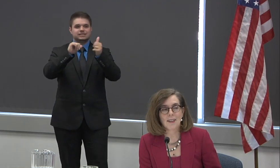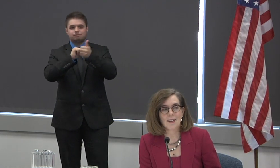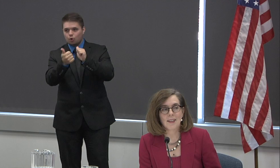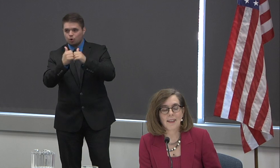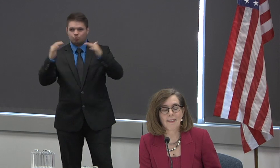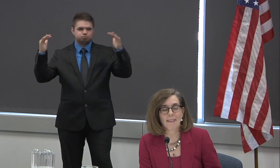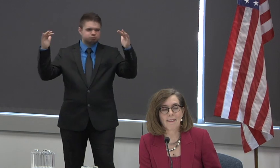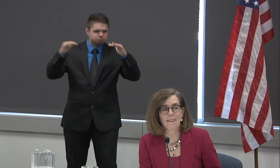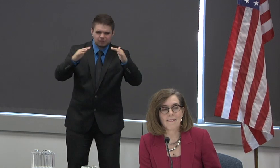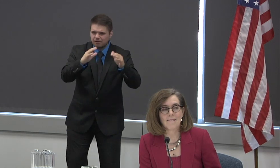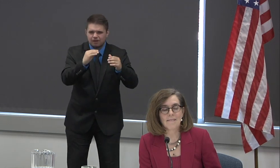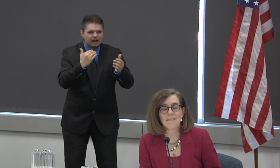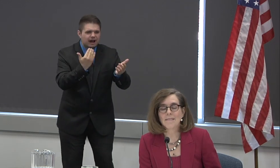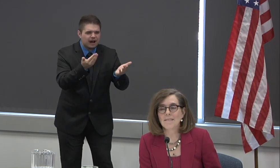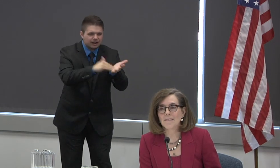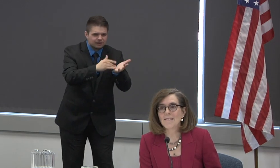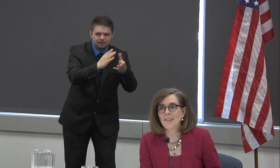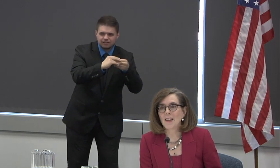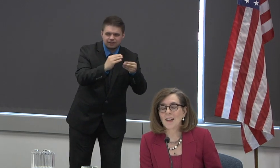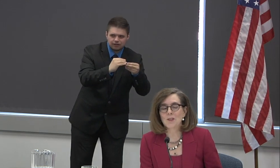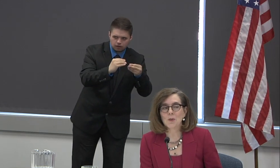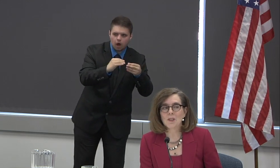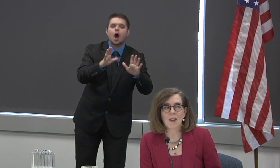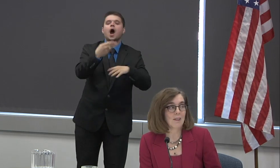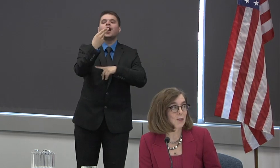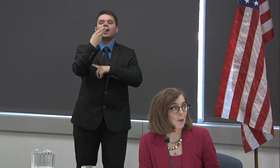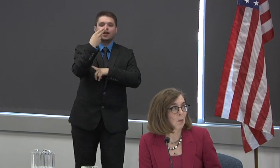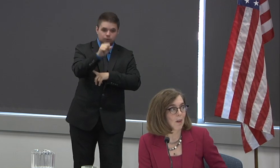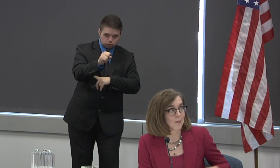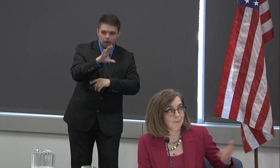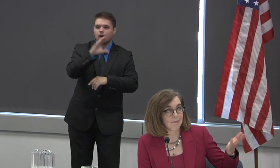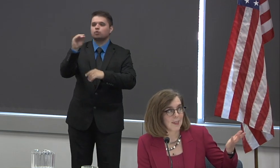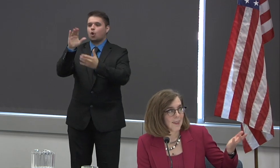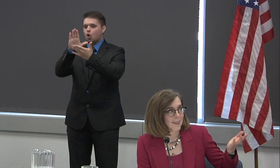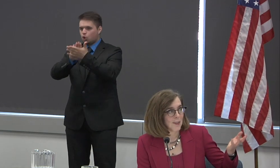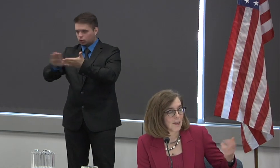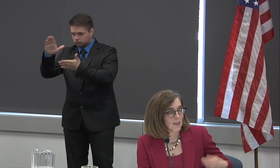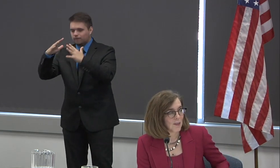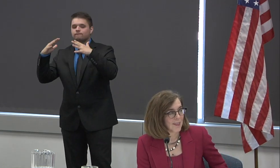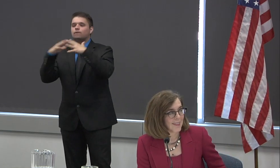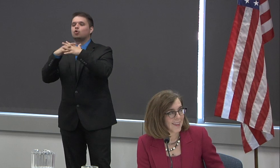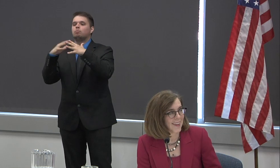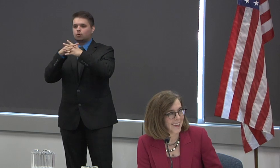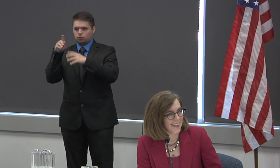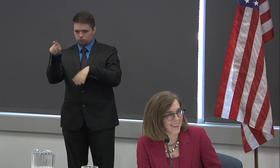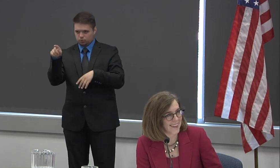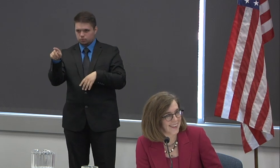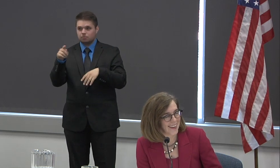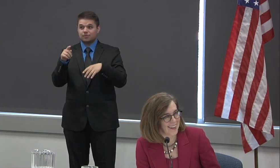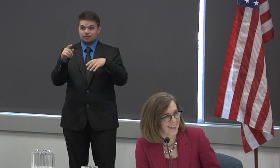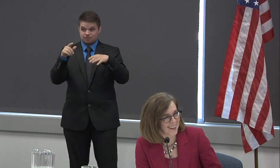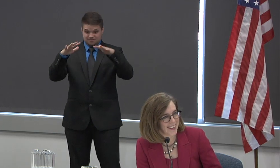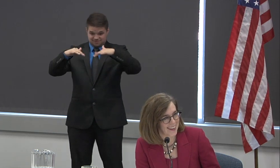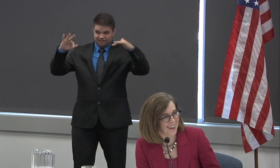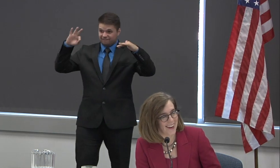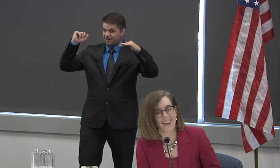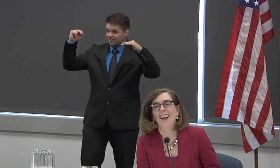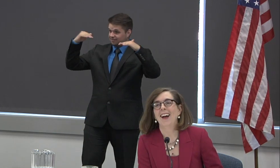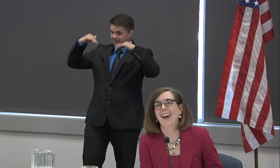High school and college football. High school and college football. I